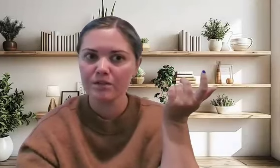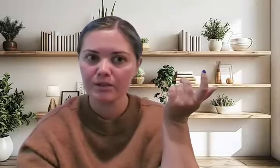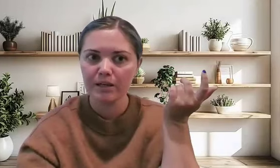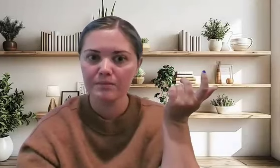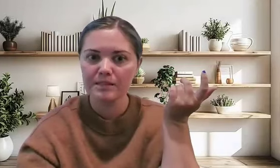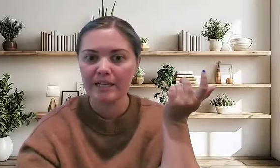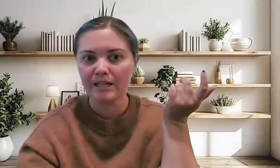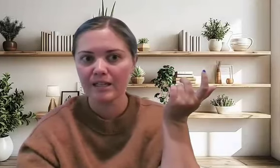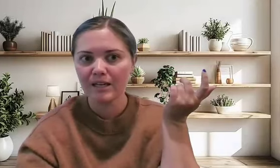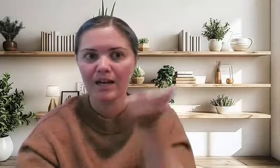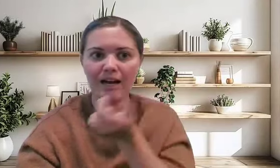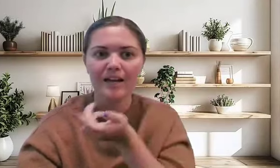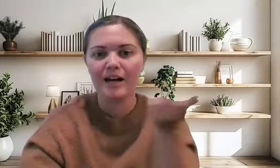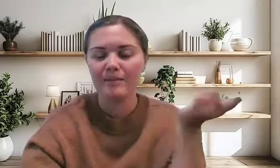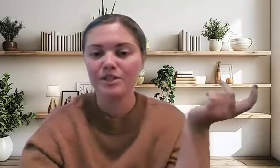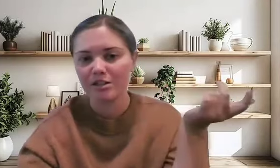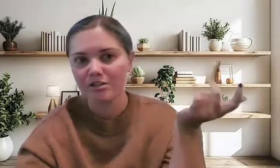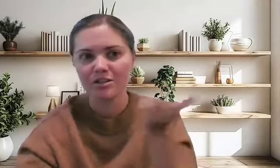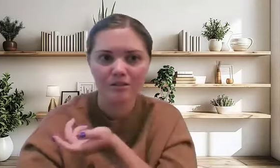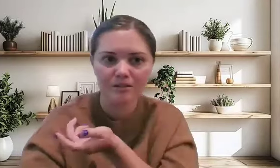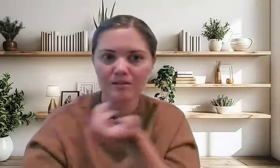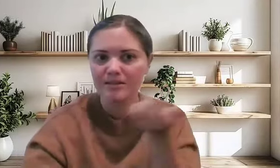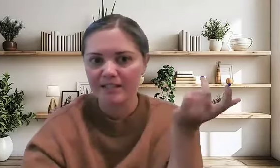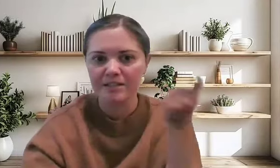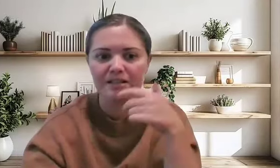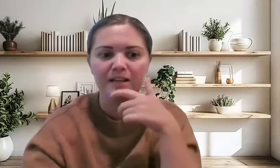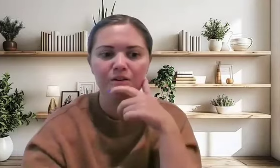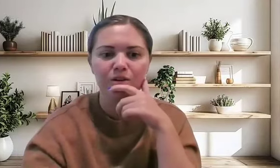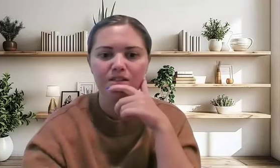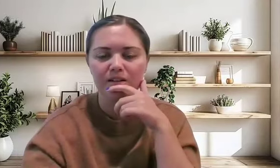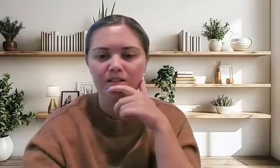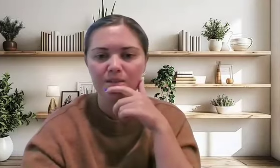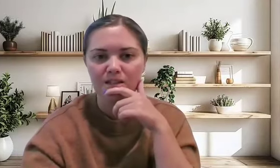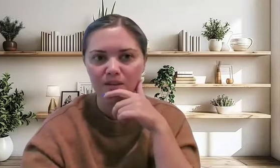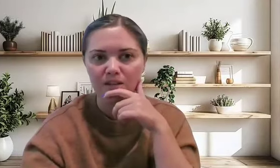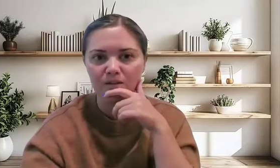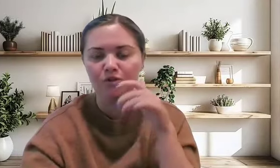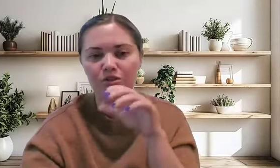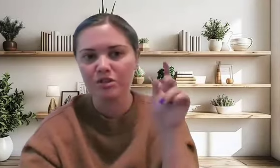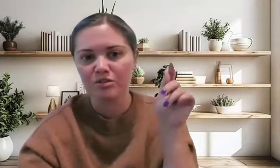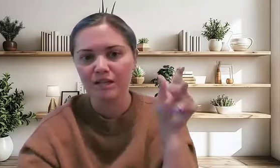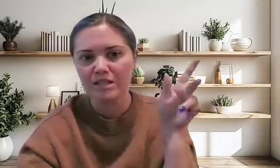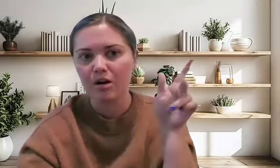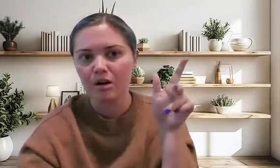for names, like, hi, I'm Dr. Sand? Mhm. Like, is there a specific, or do you just do like